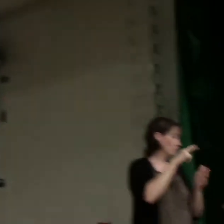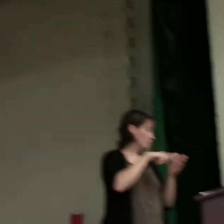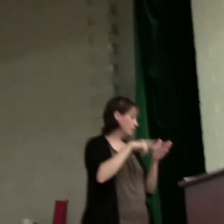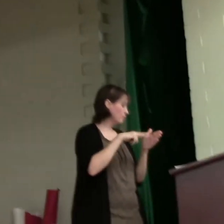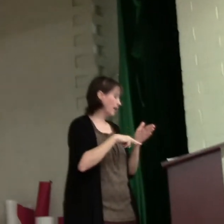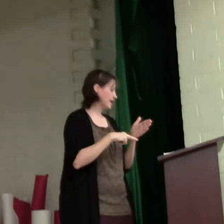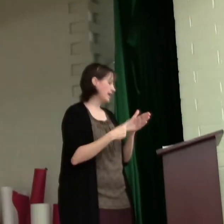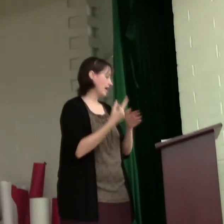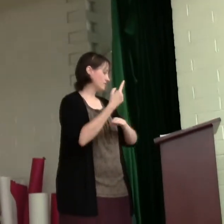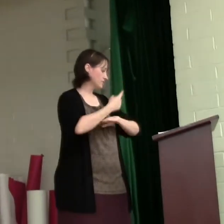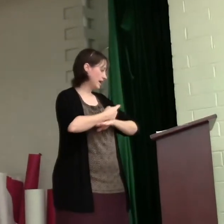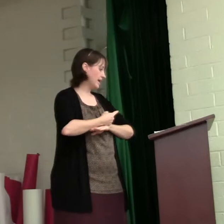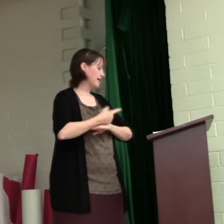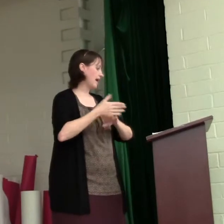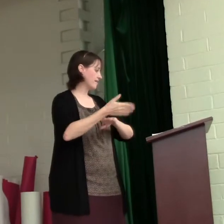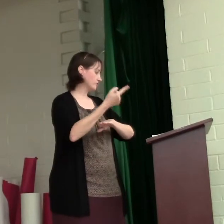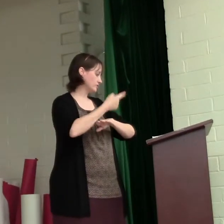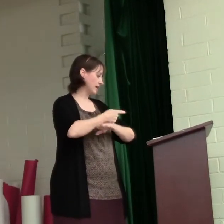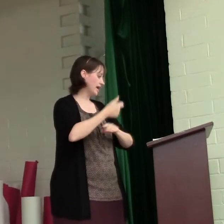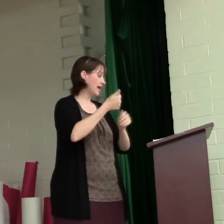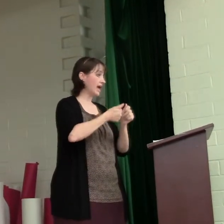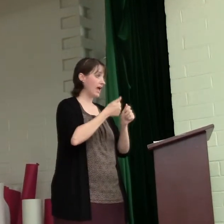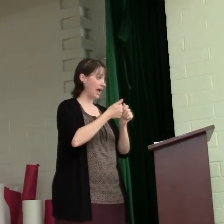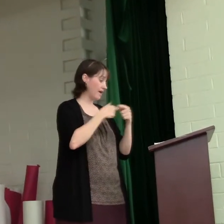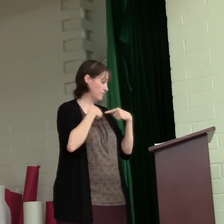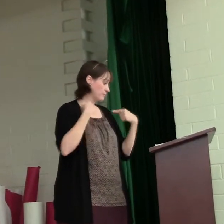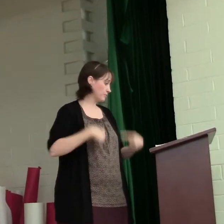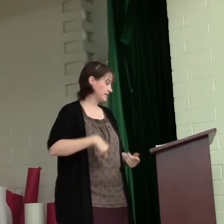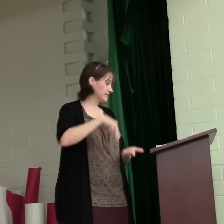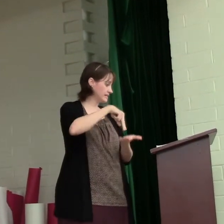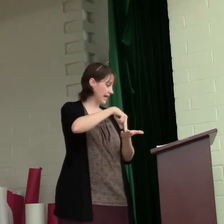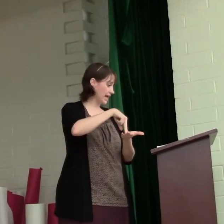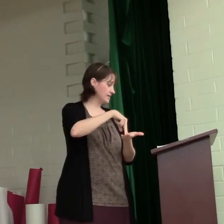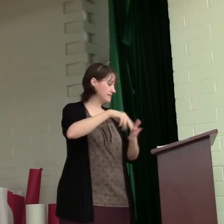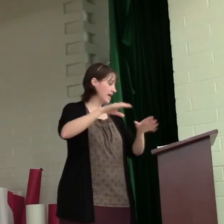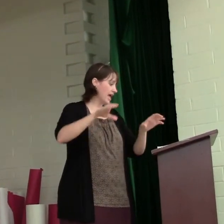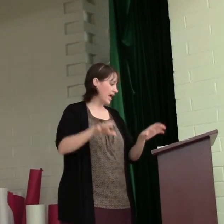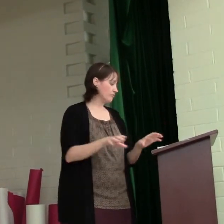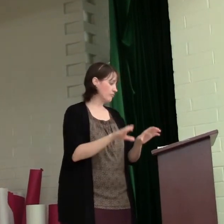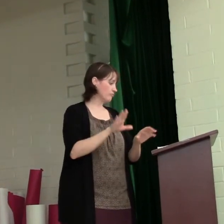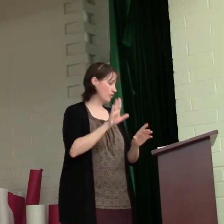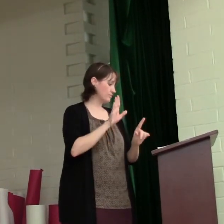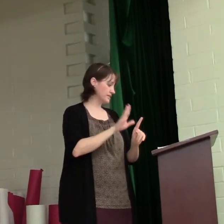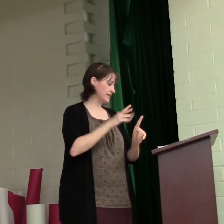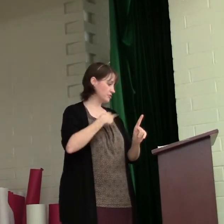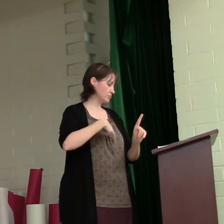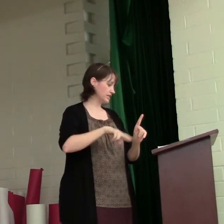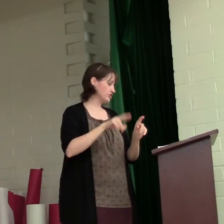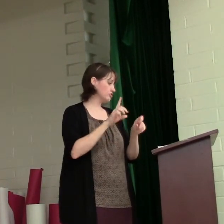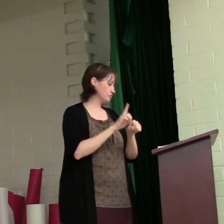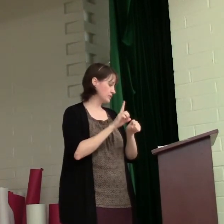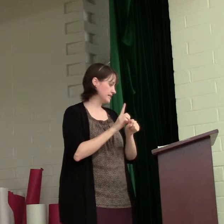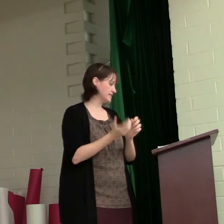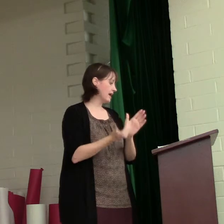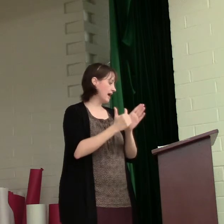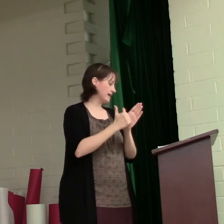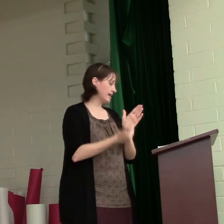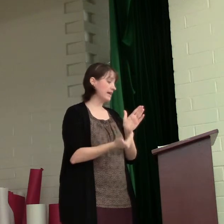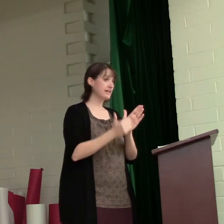We read how day after day, every priest stands and performs his religious duties. Again and